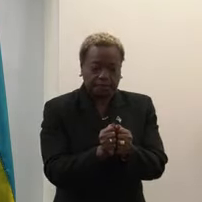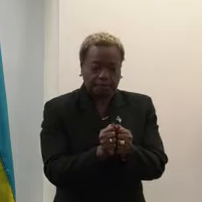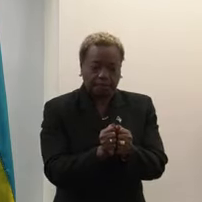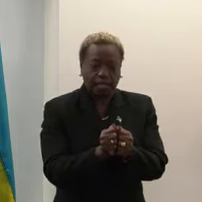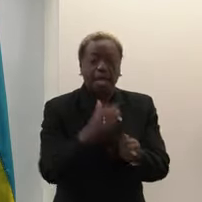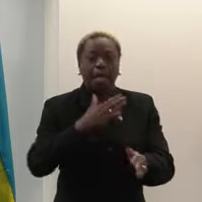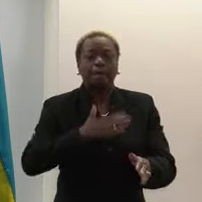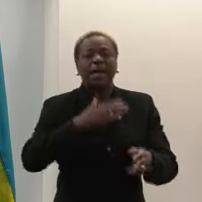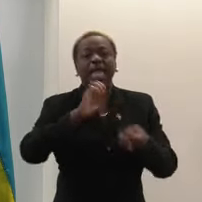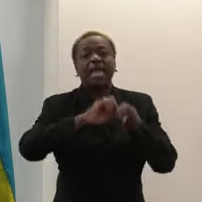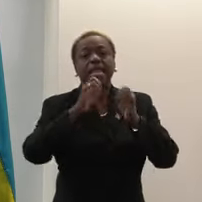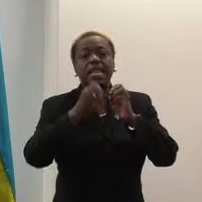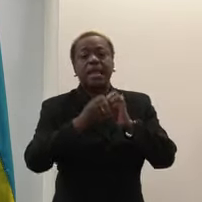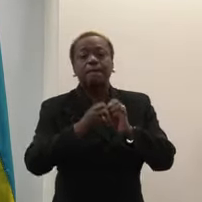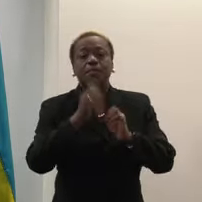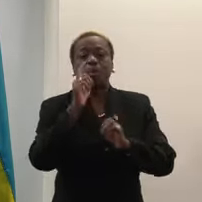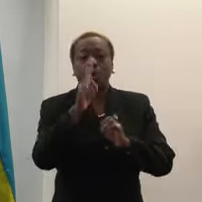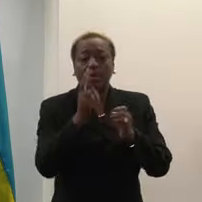My number one priority,